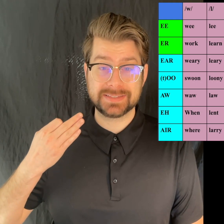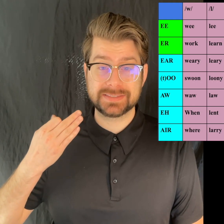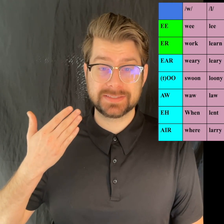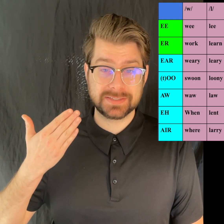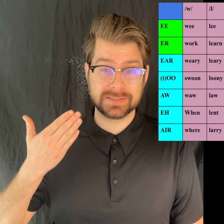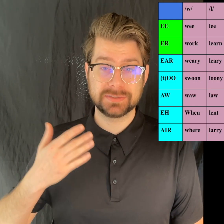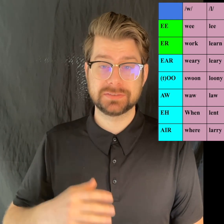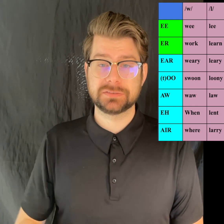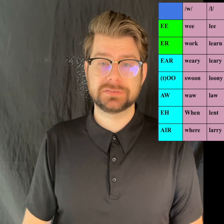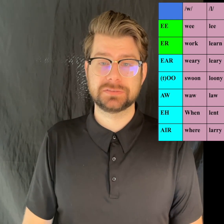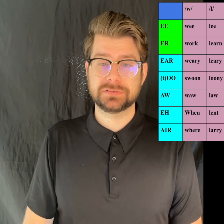last,